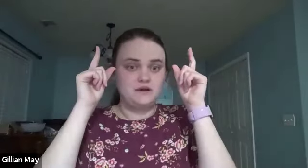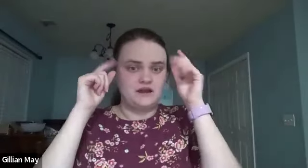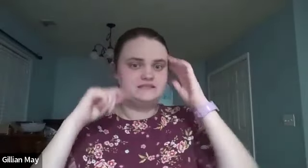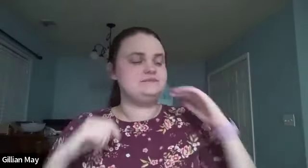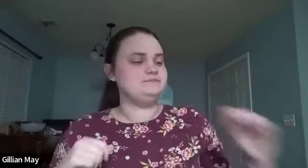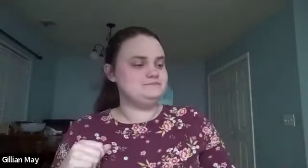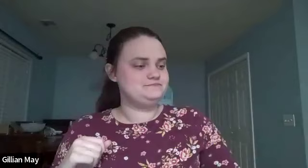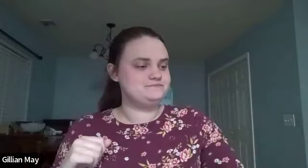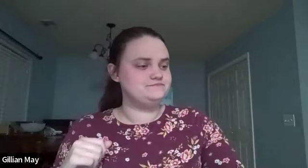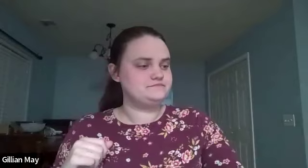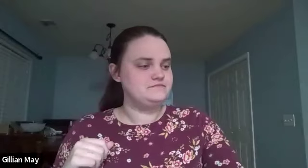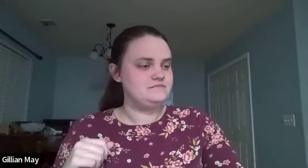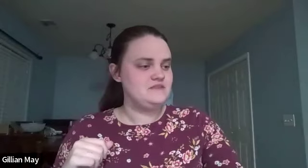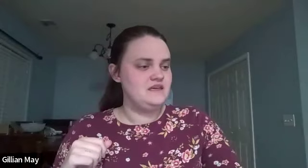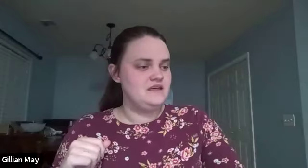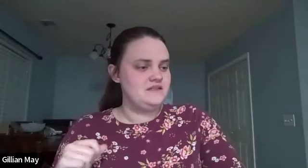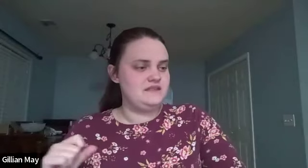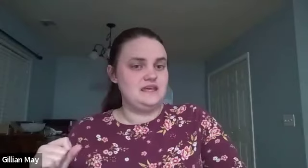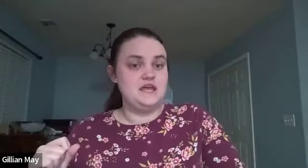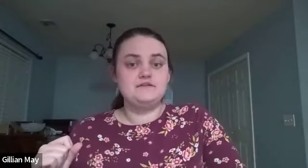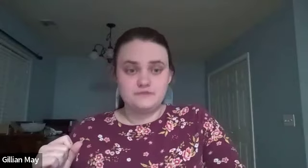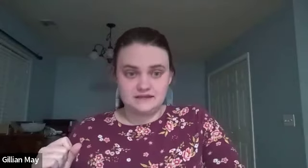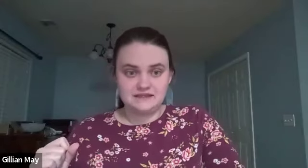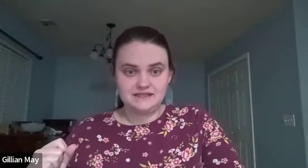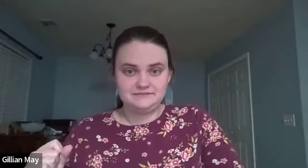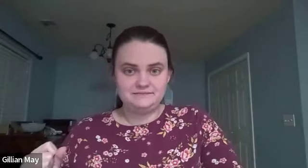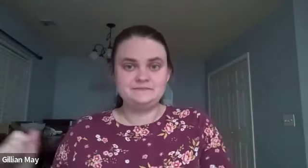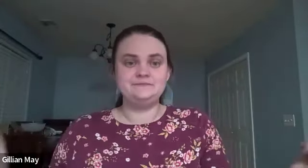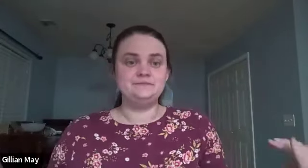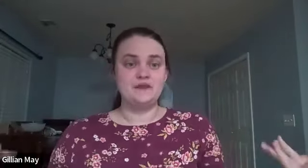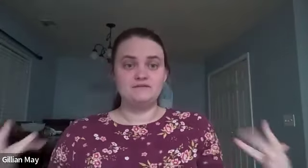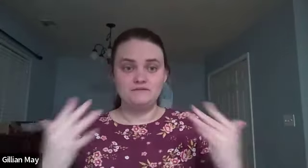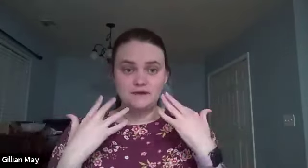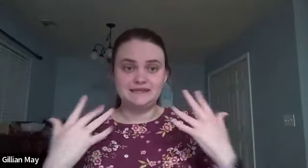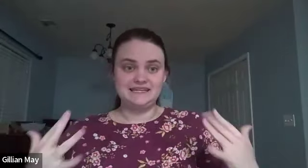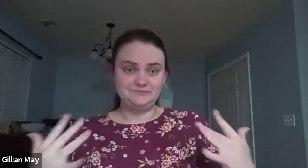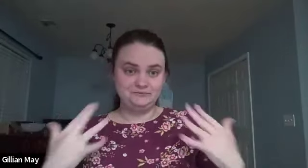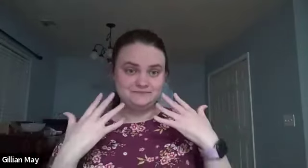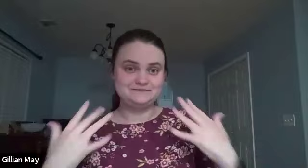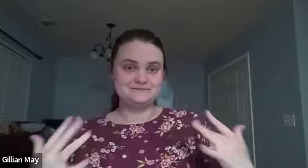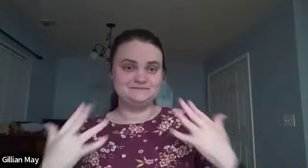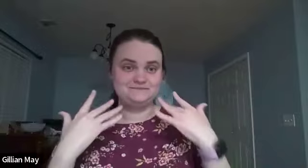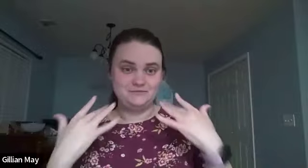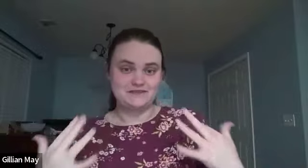surprised. Then friendly, friendly,